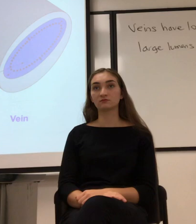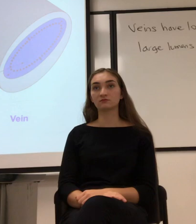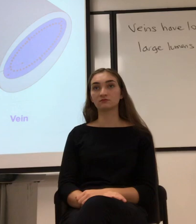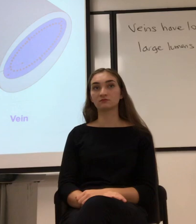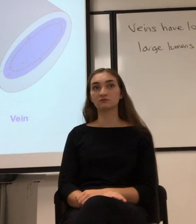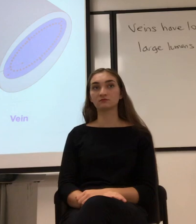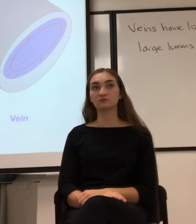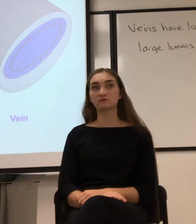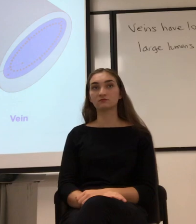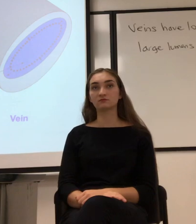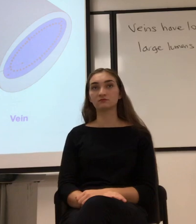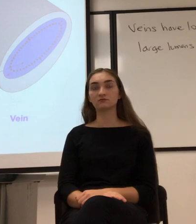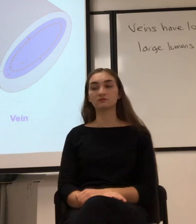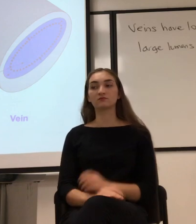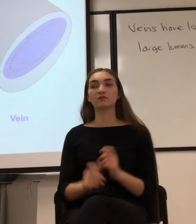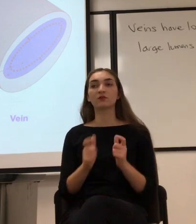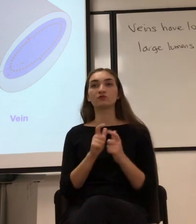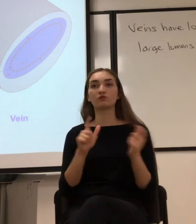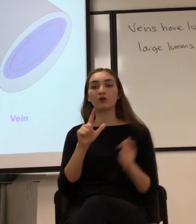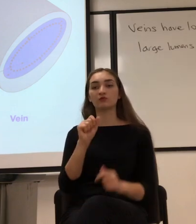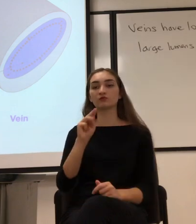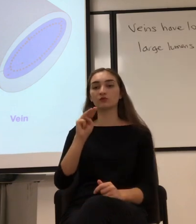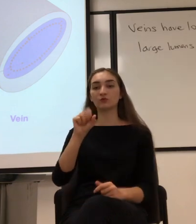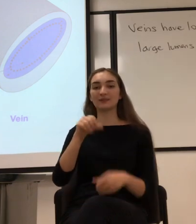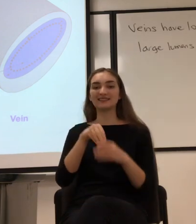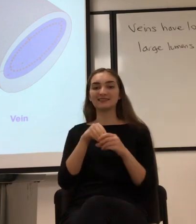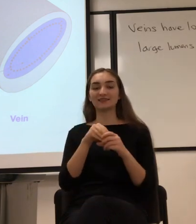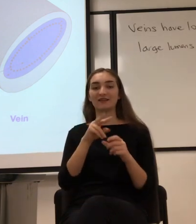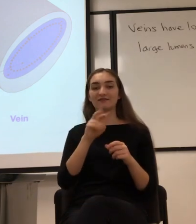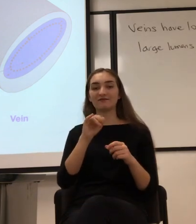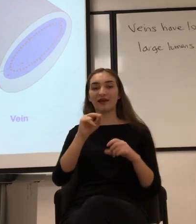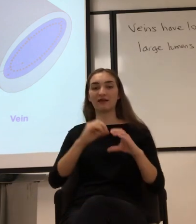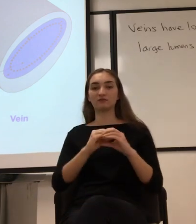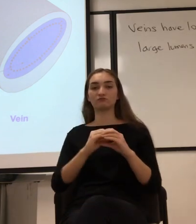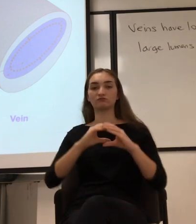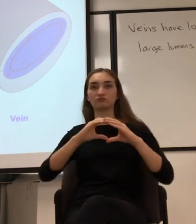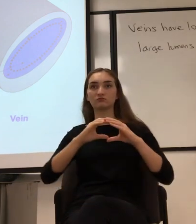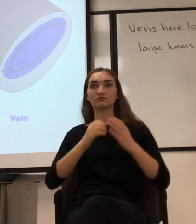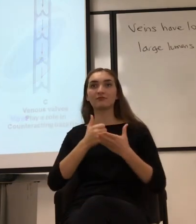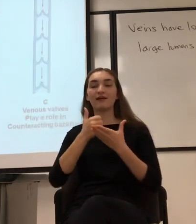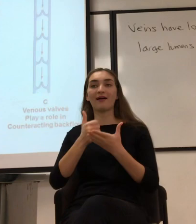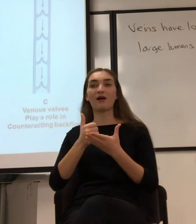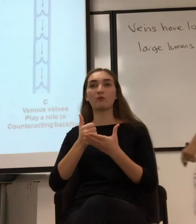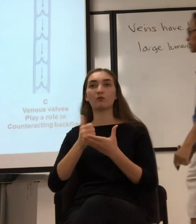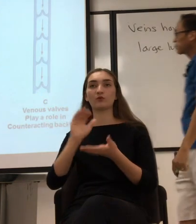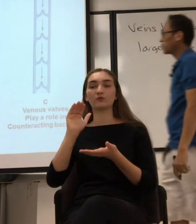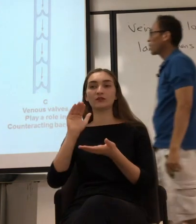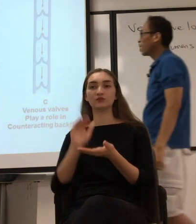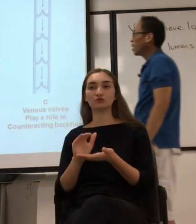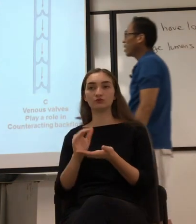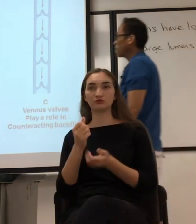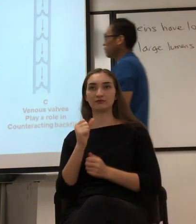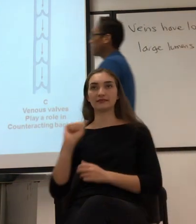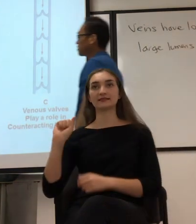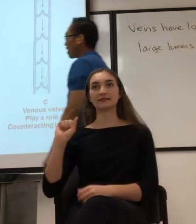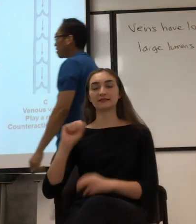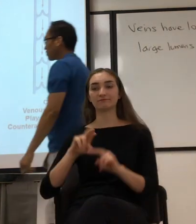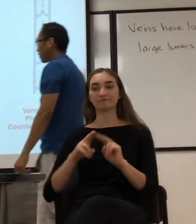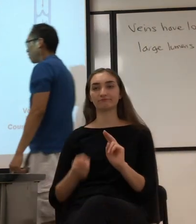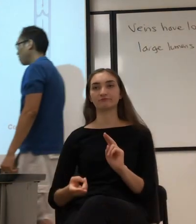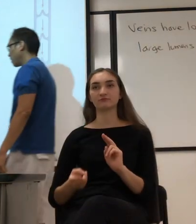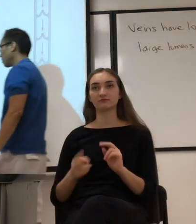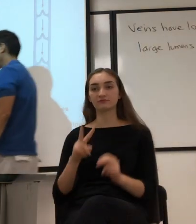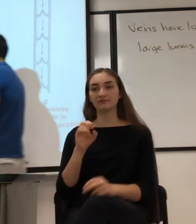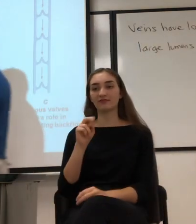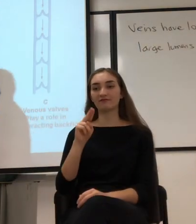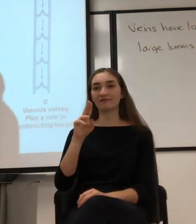Large lumens of veins help reduce capital R resistance. So that's good. The venous valves